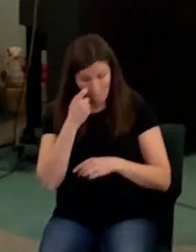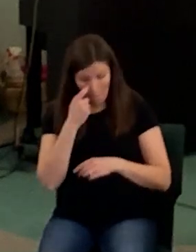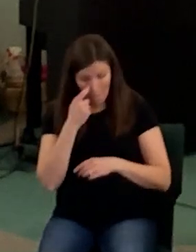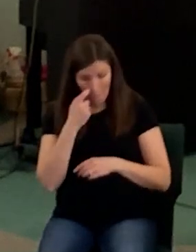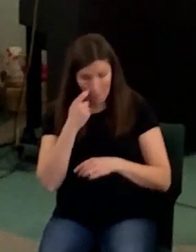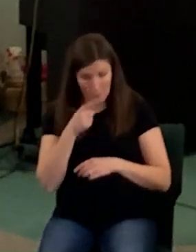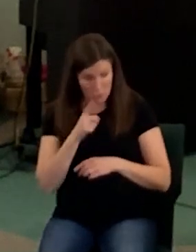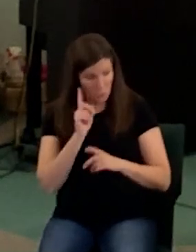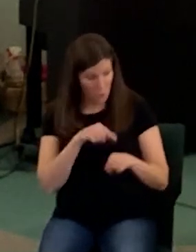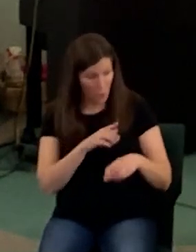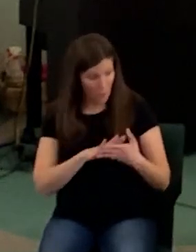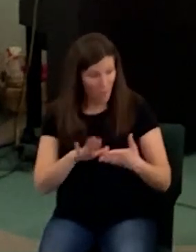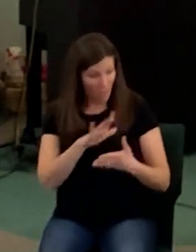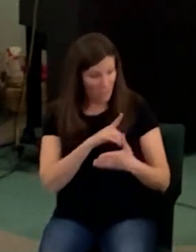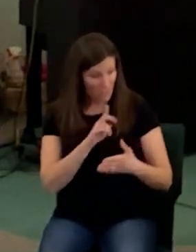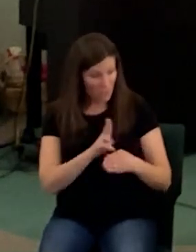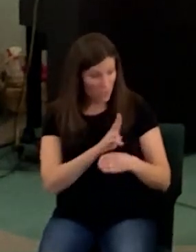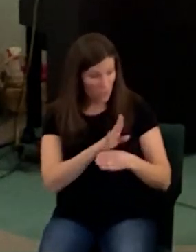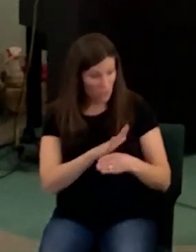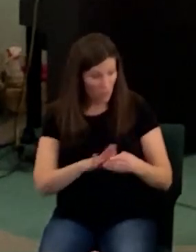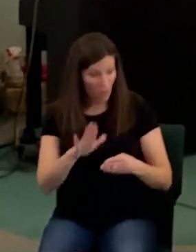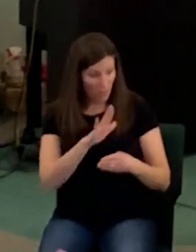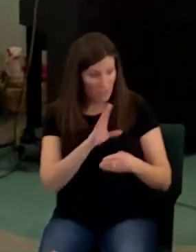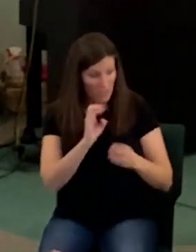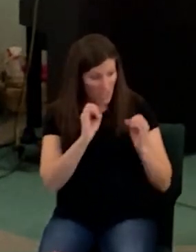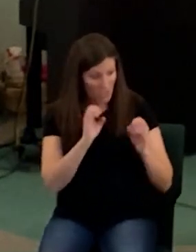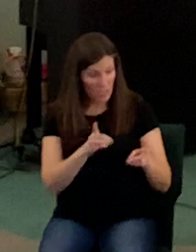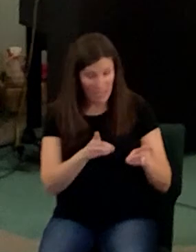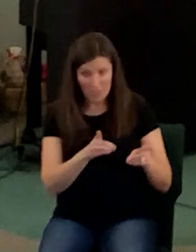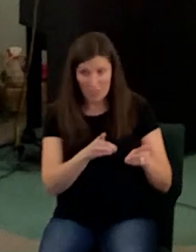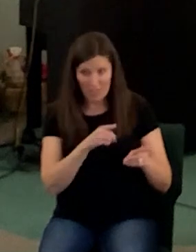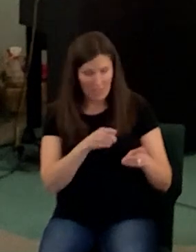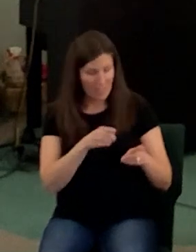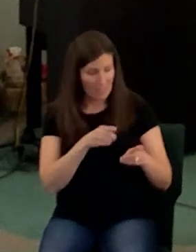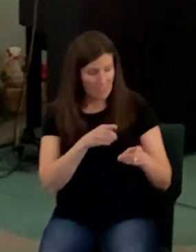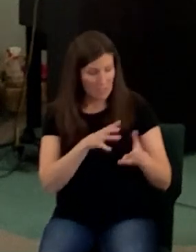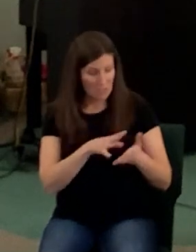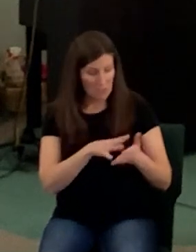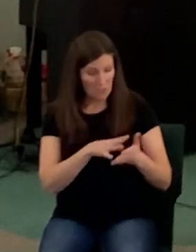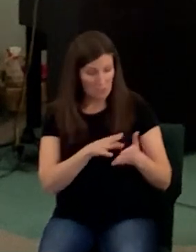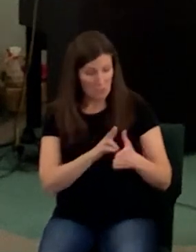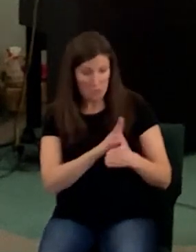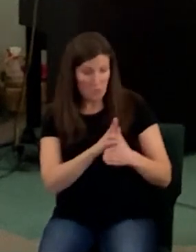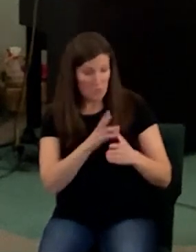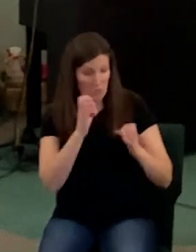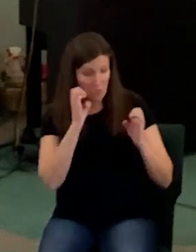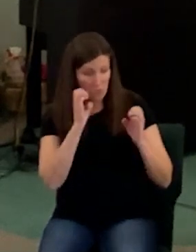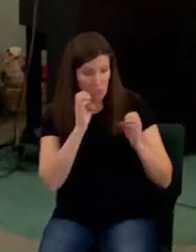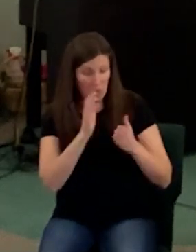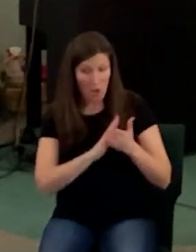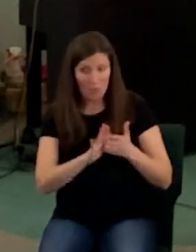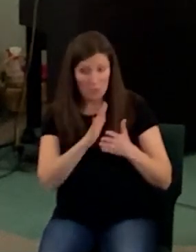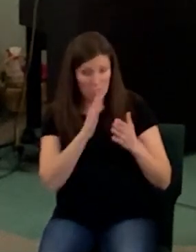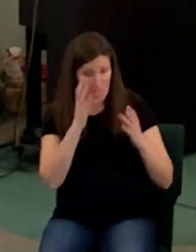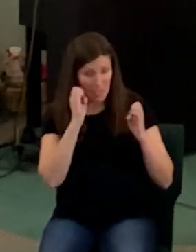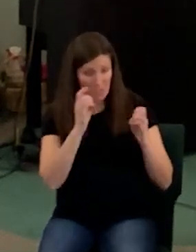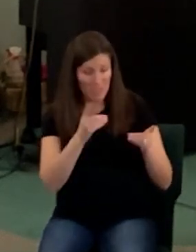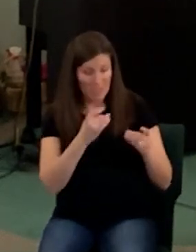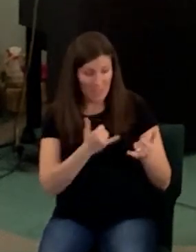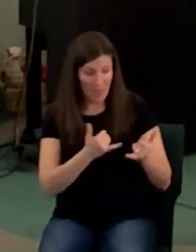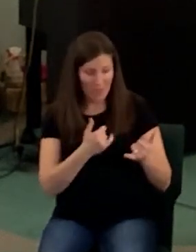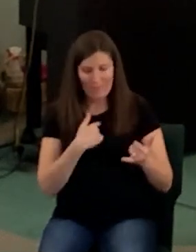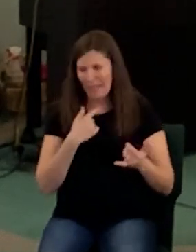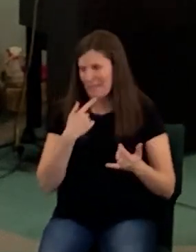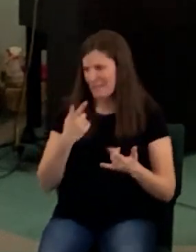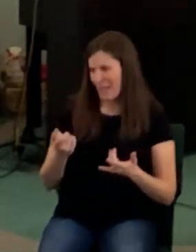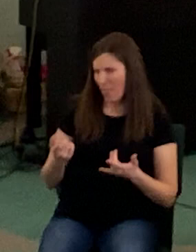college? Do you use your college education? You know, do you learn and use from your college now? And I had to tell him, I'm